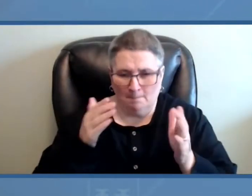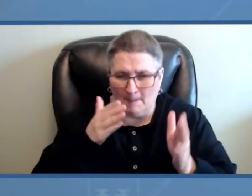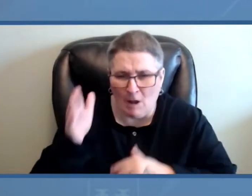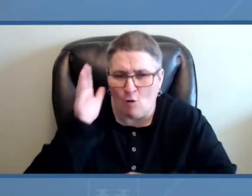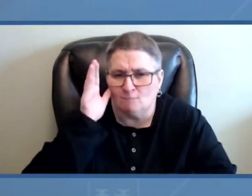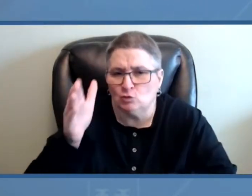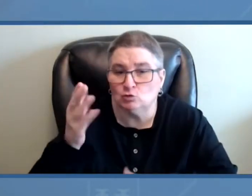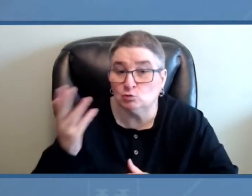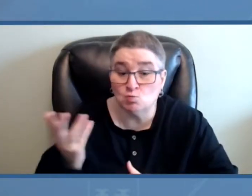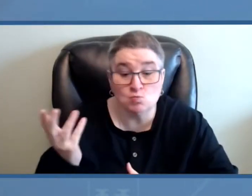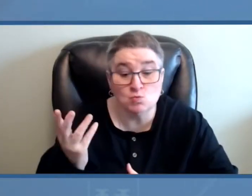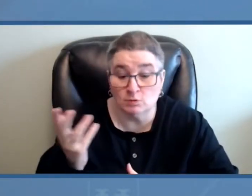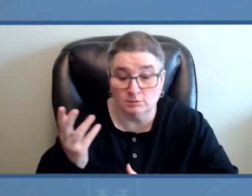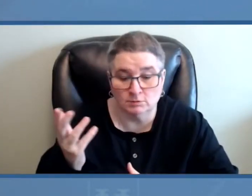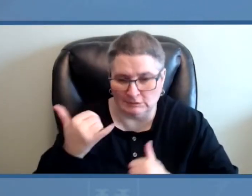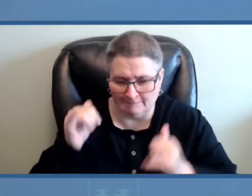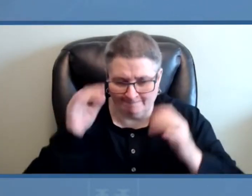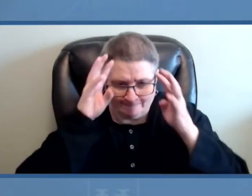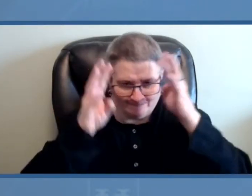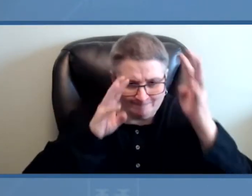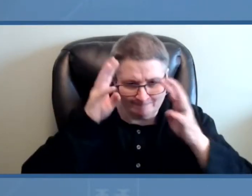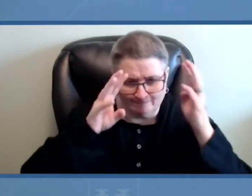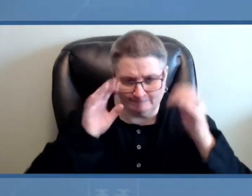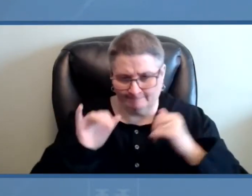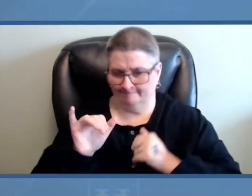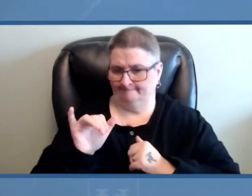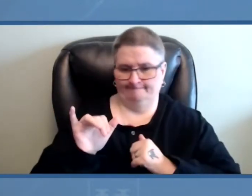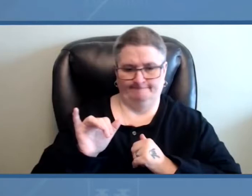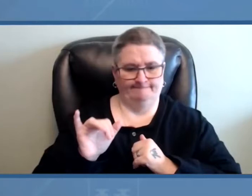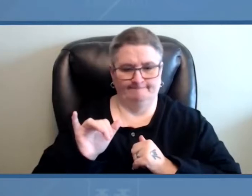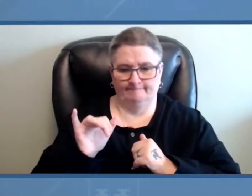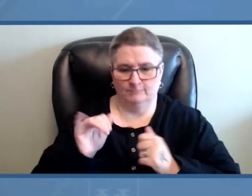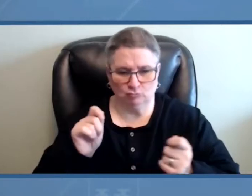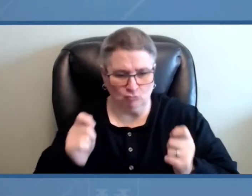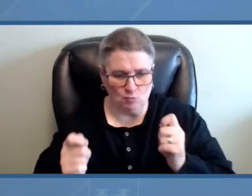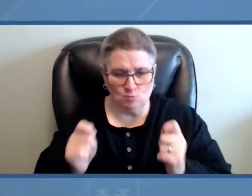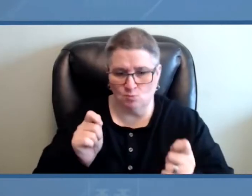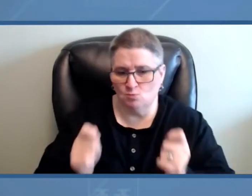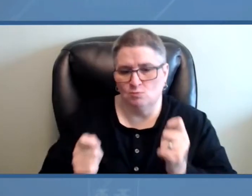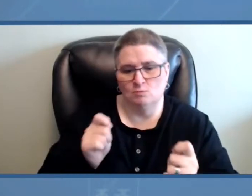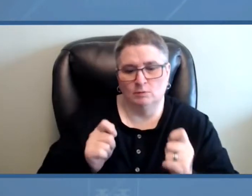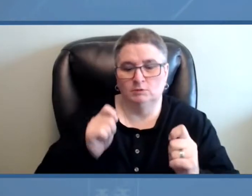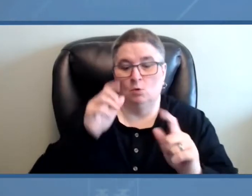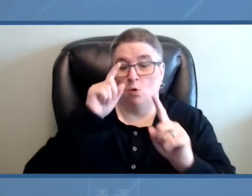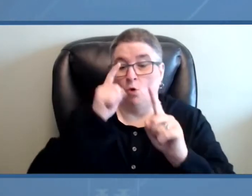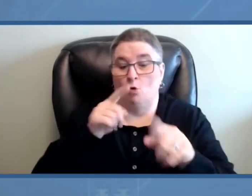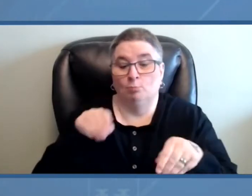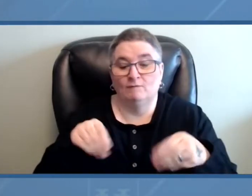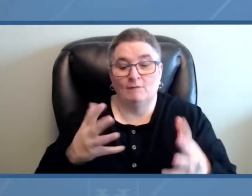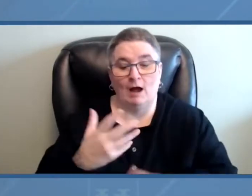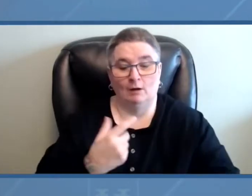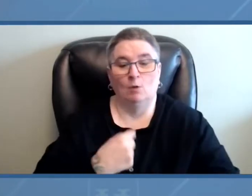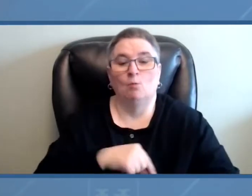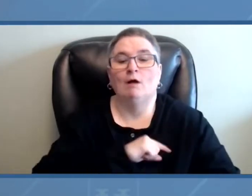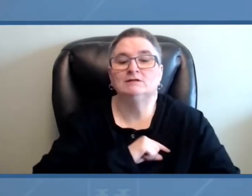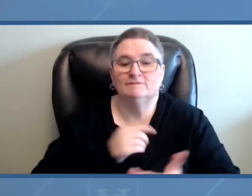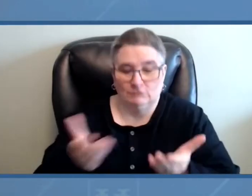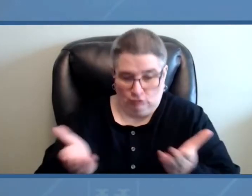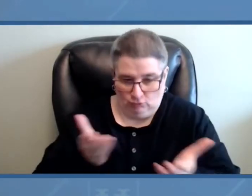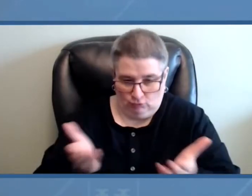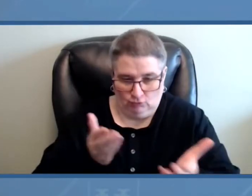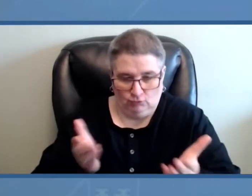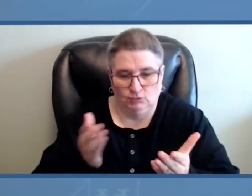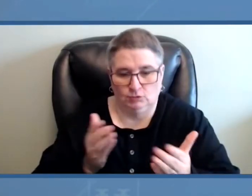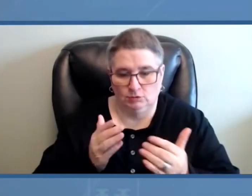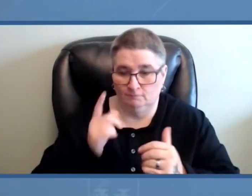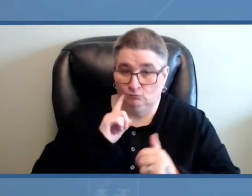we must continue to innovate and evolve so that we can continue to deliver quality service to